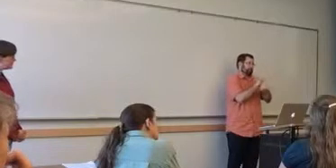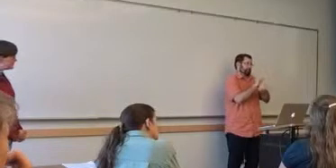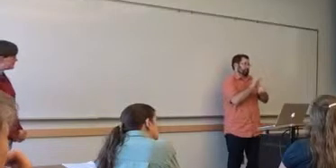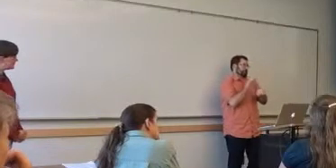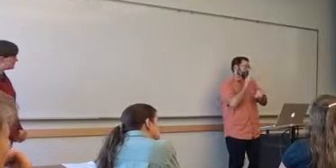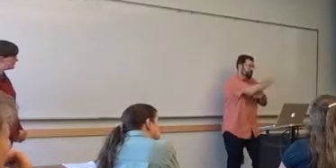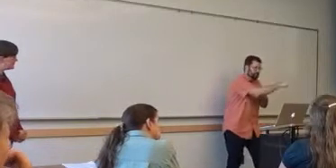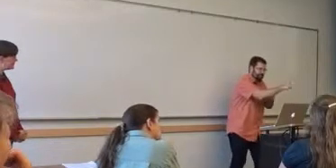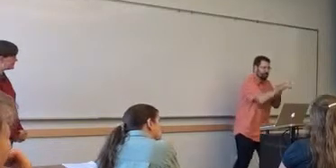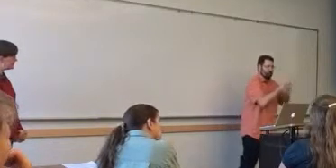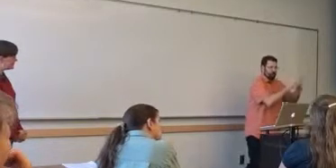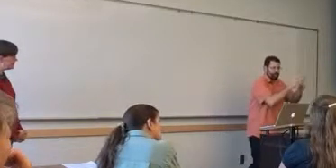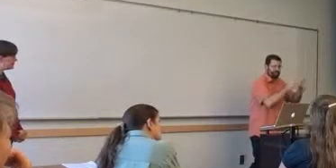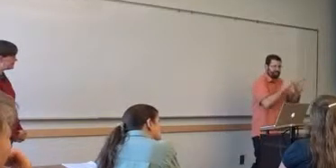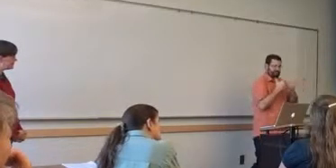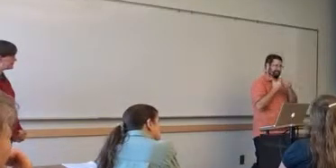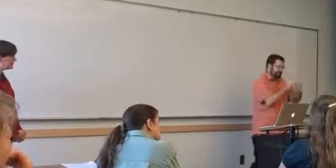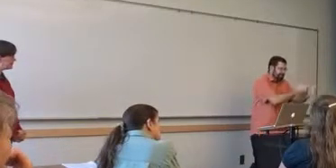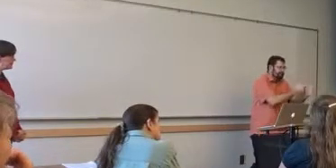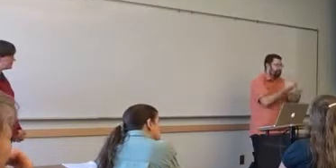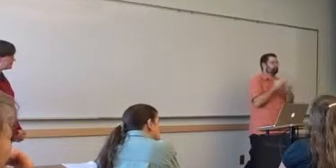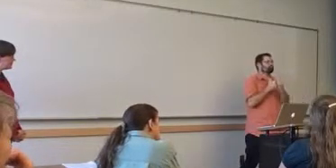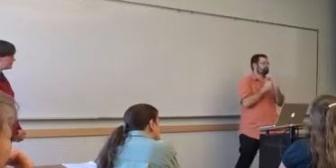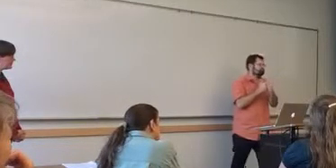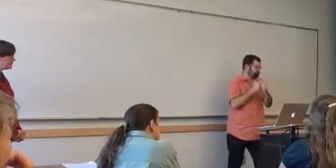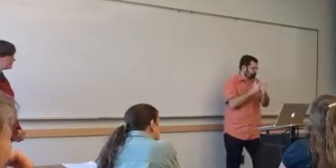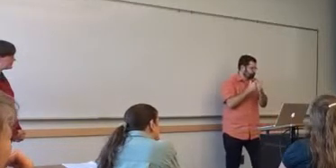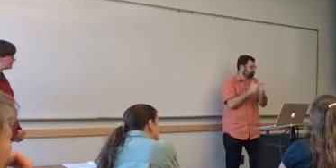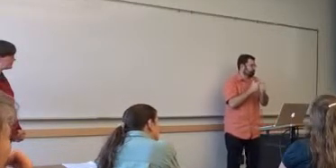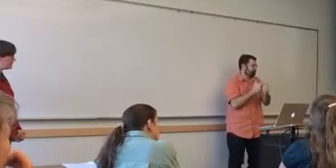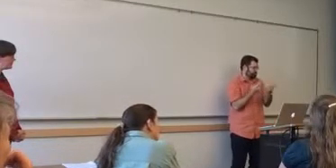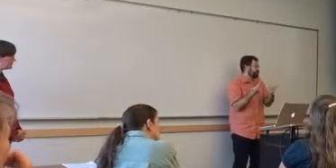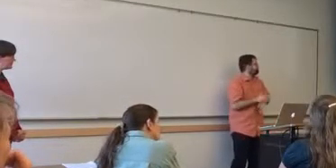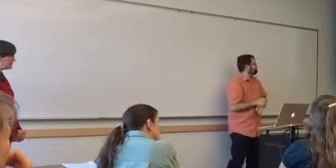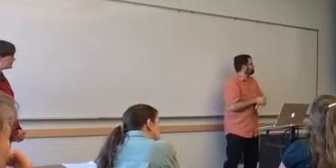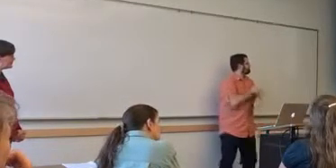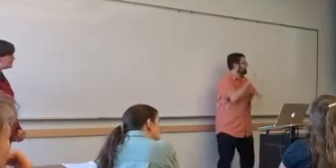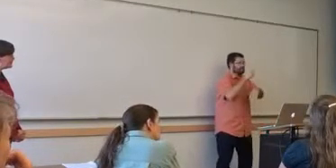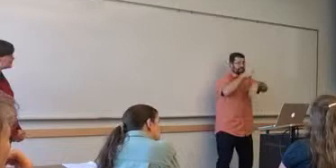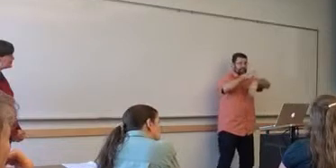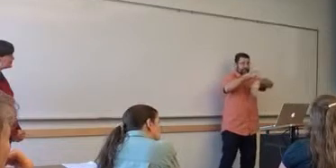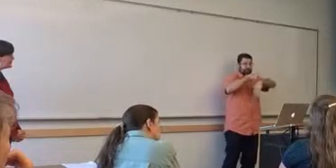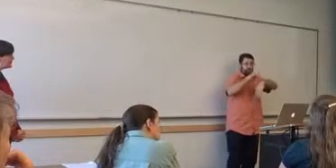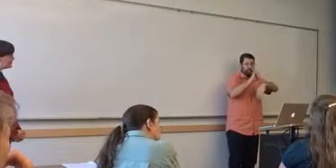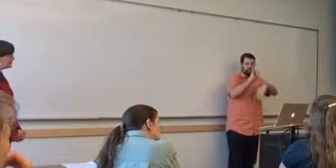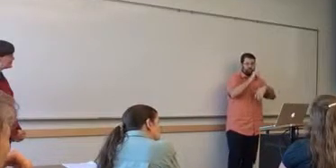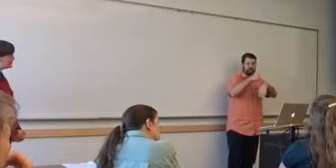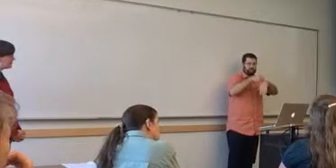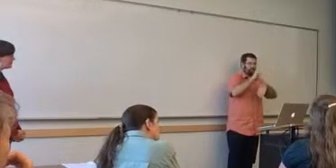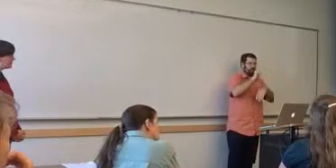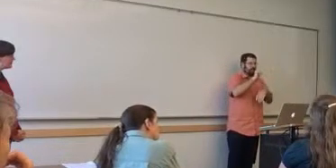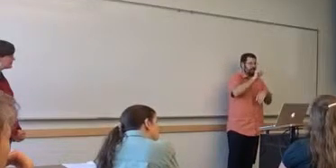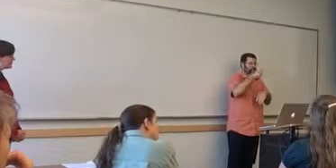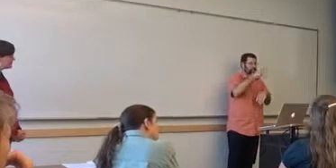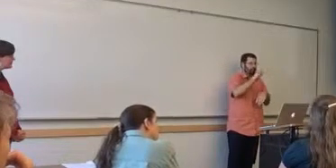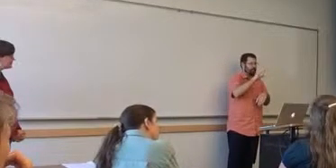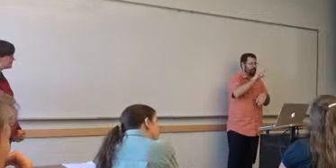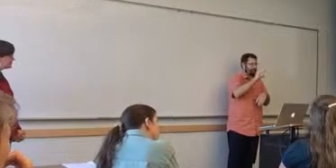then he's really running, you know, he's in a hurry, he's trying to get somewhere. Or you say he's just come out of run. Also,